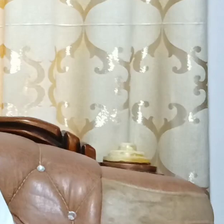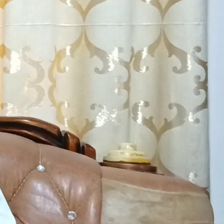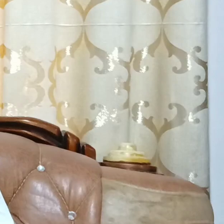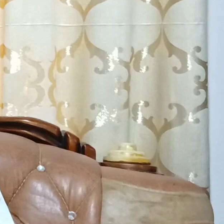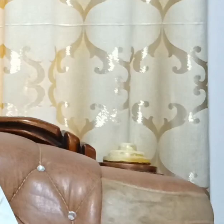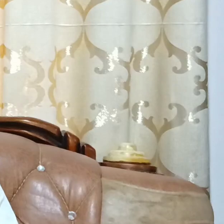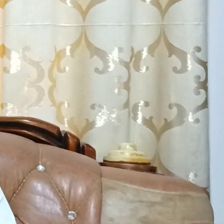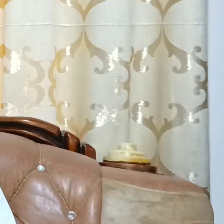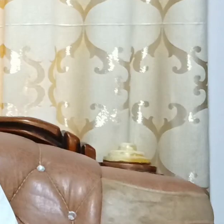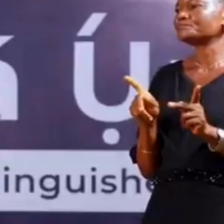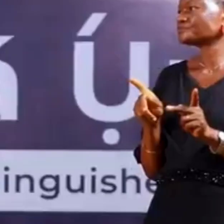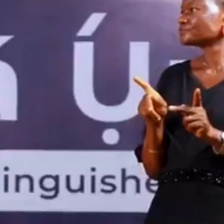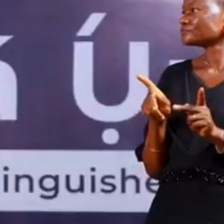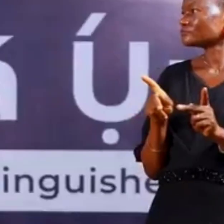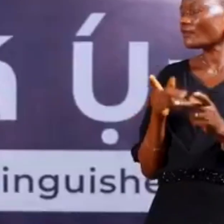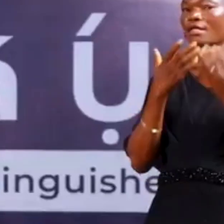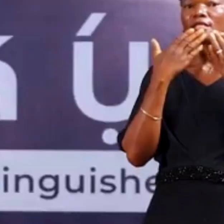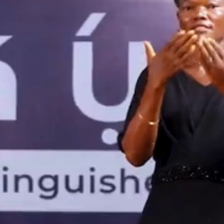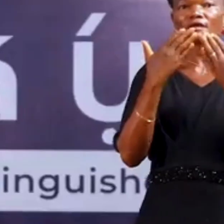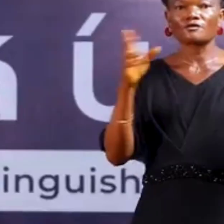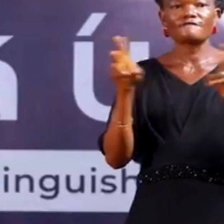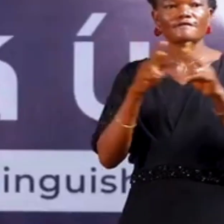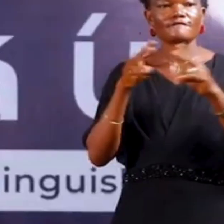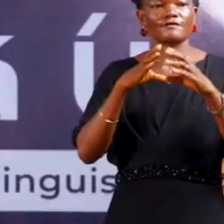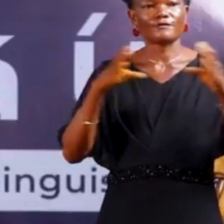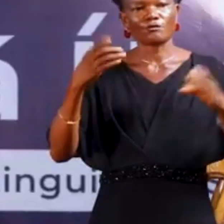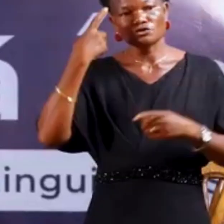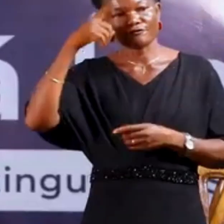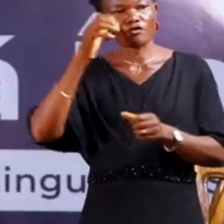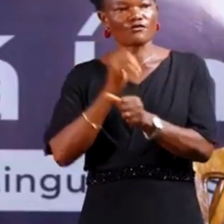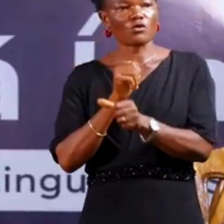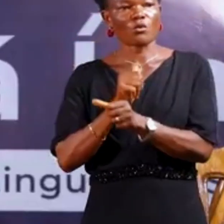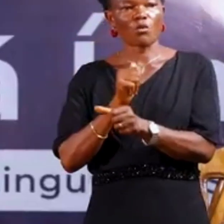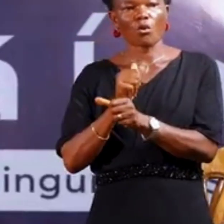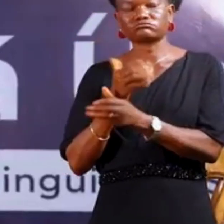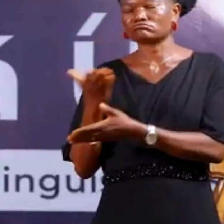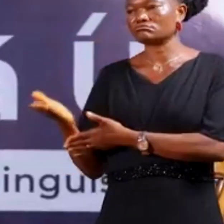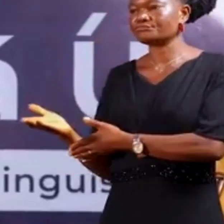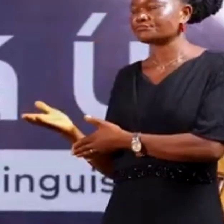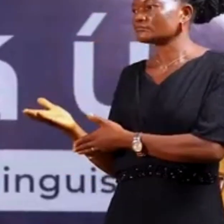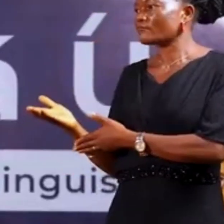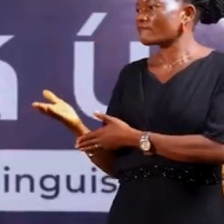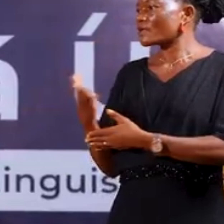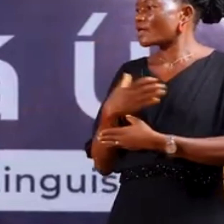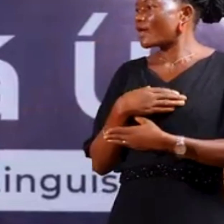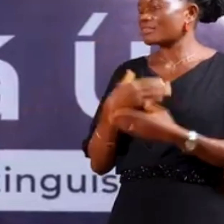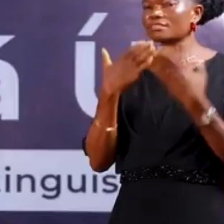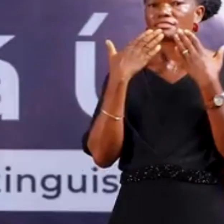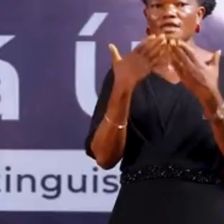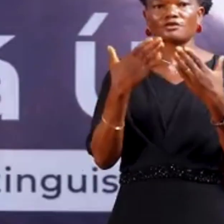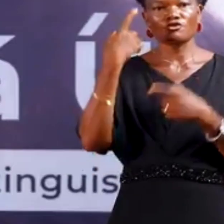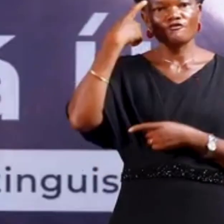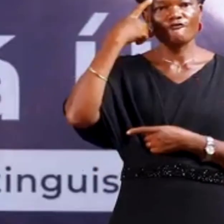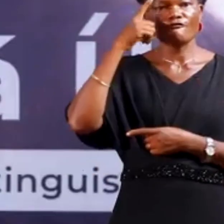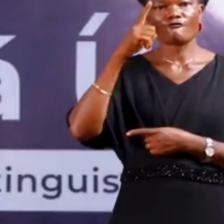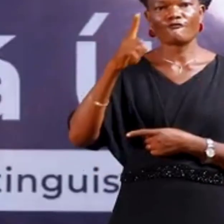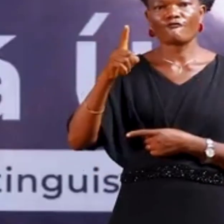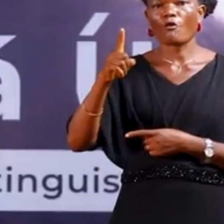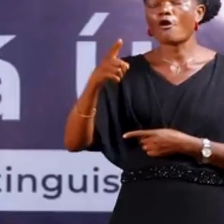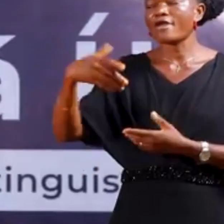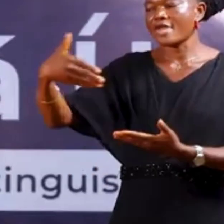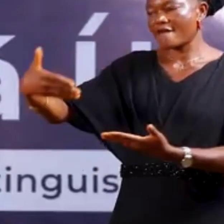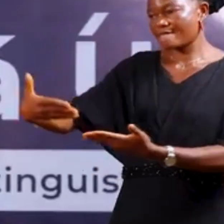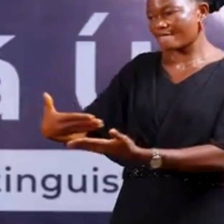people. Enjoy watching. Thank you very much for the warm introduction. And thank you for